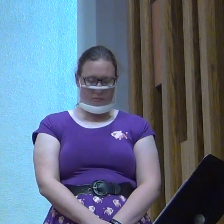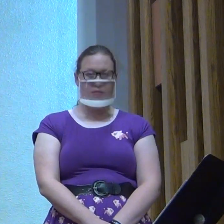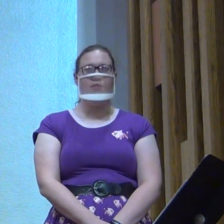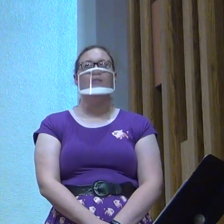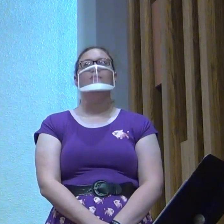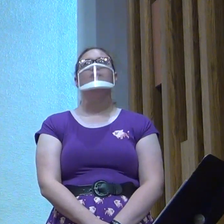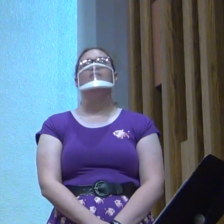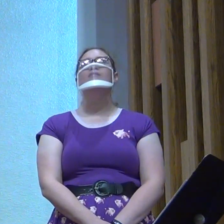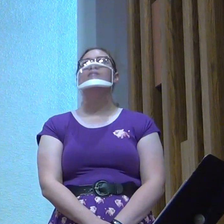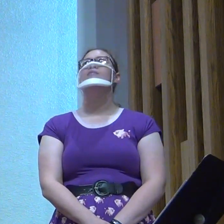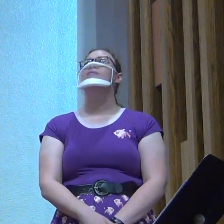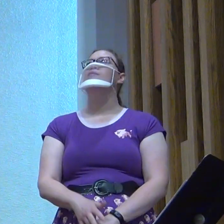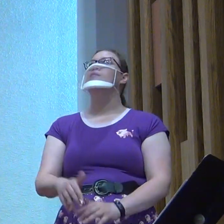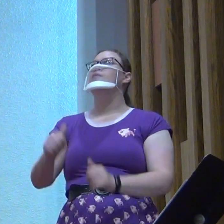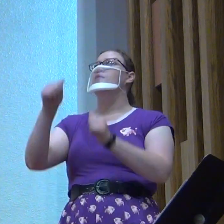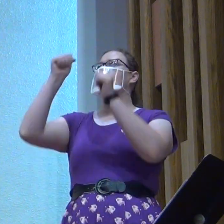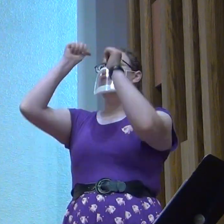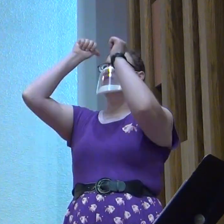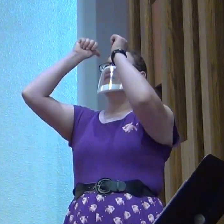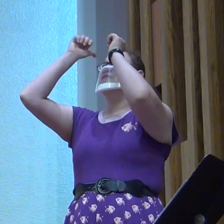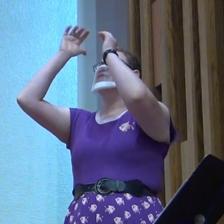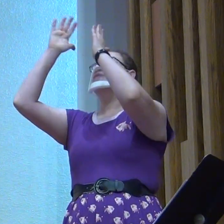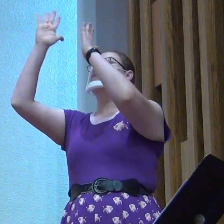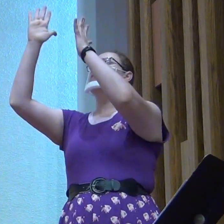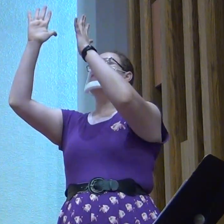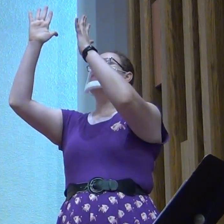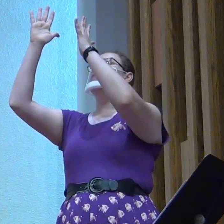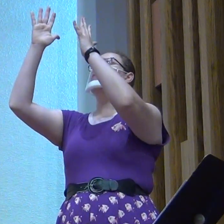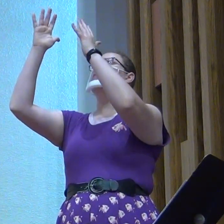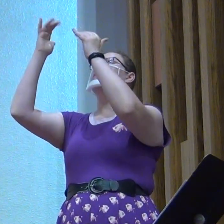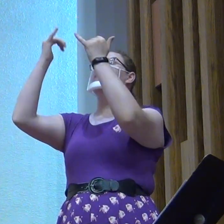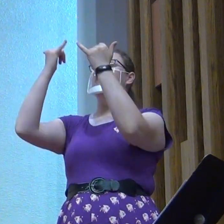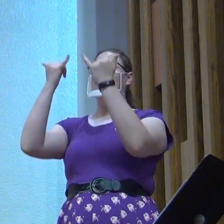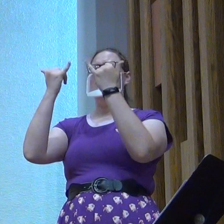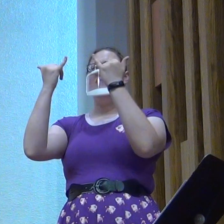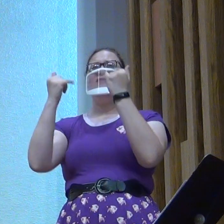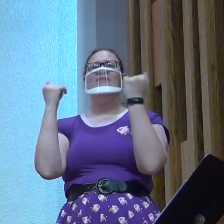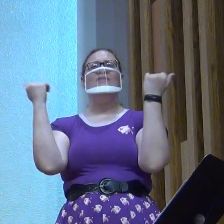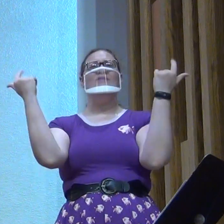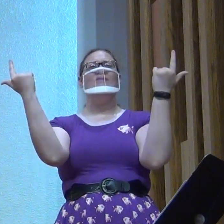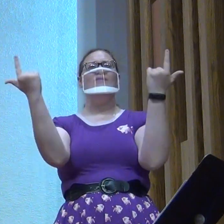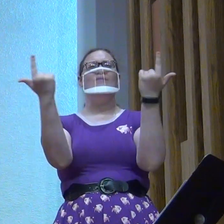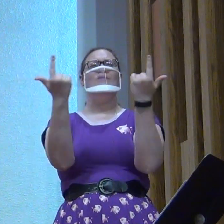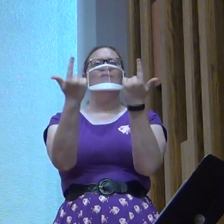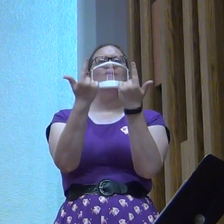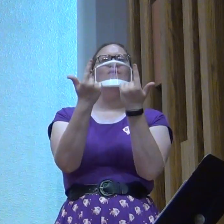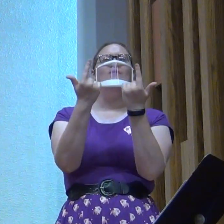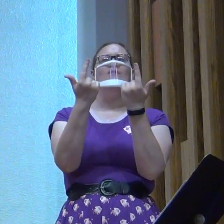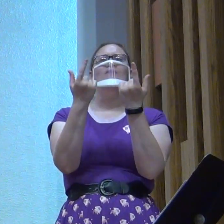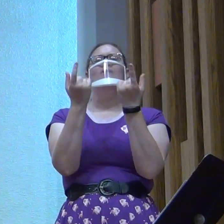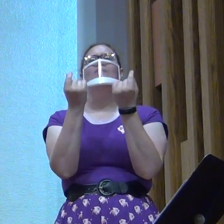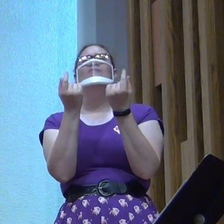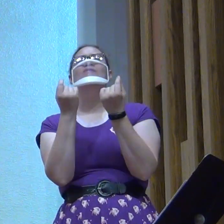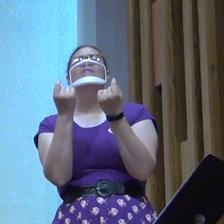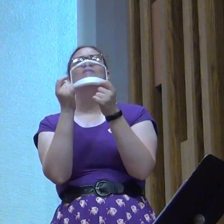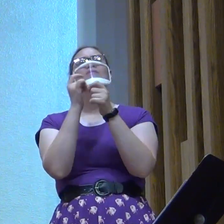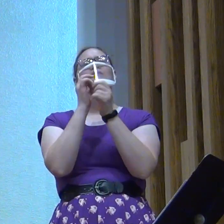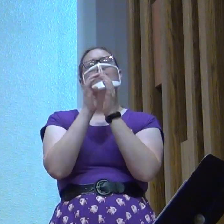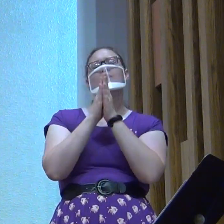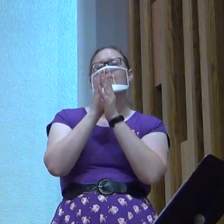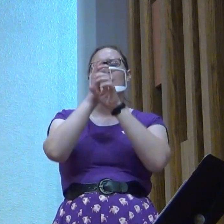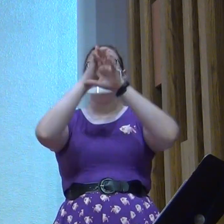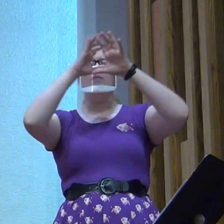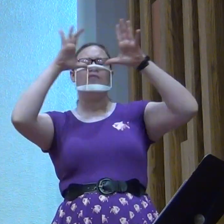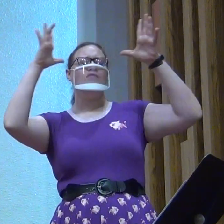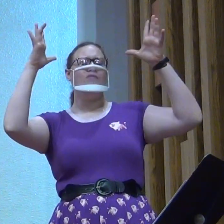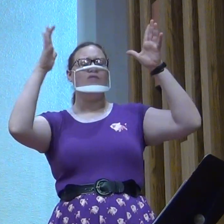Our Father, right now, every one of us has been picturing